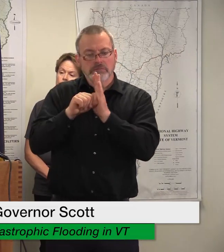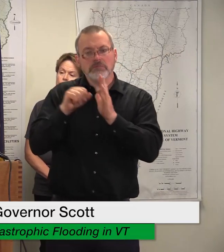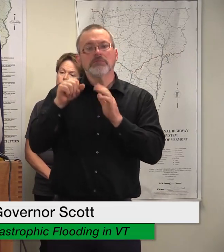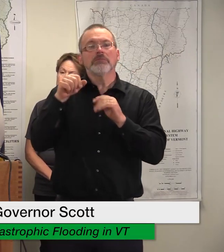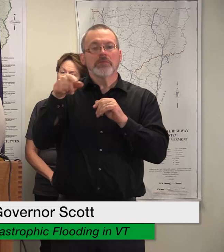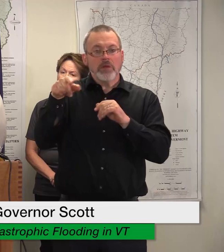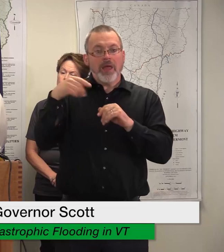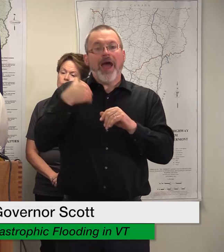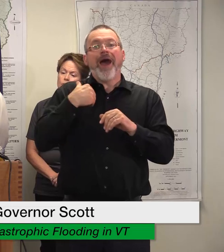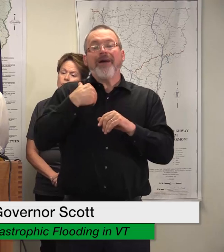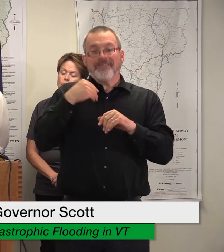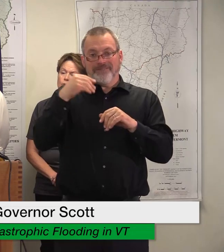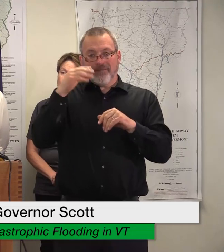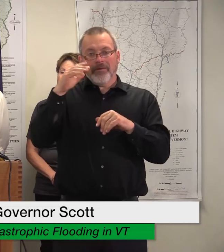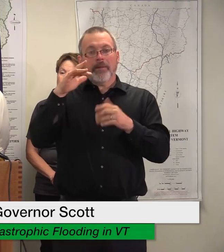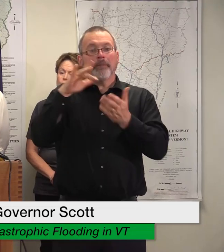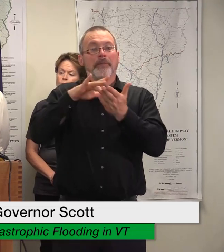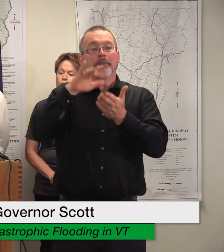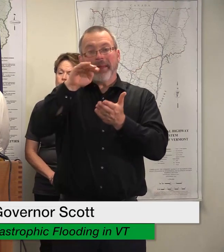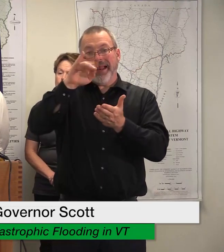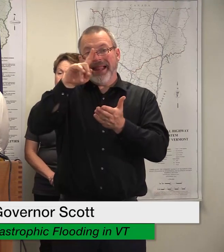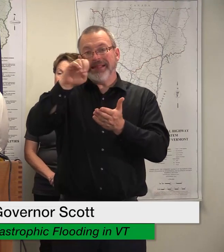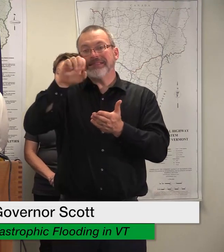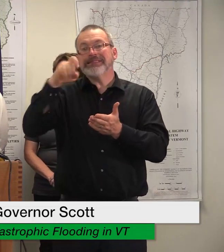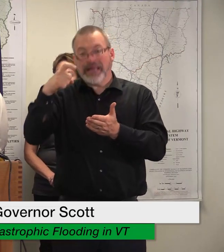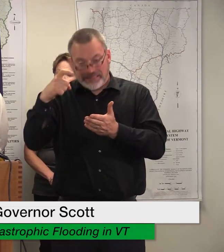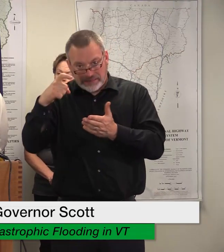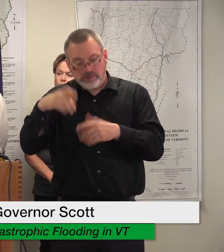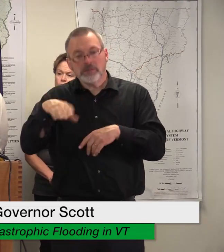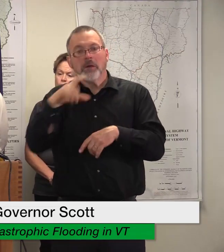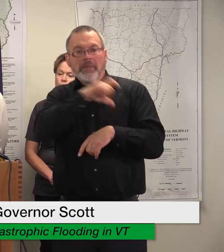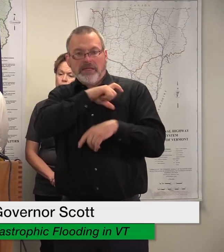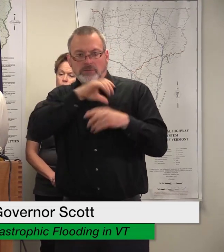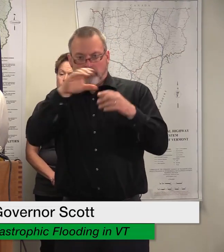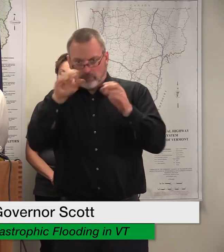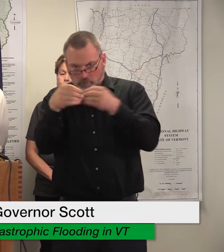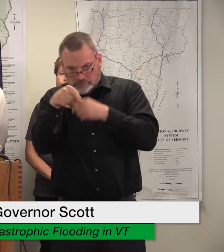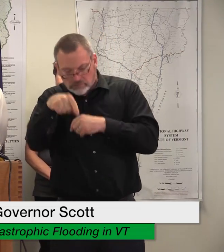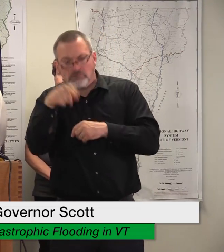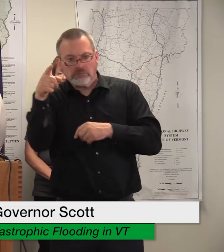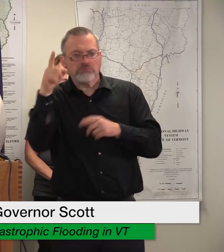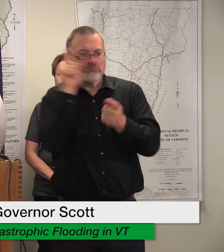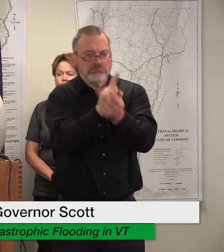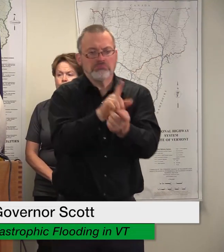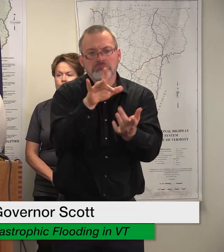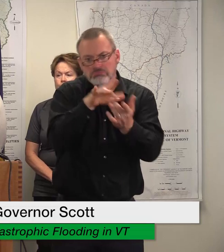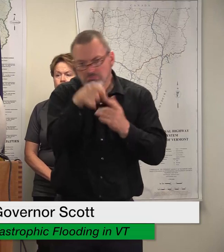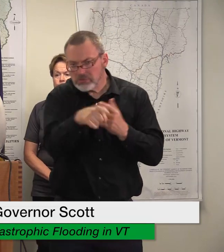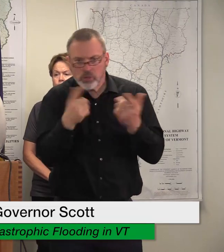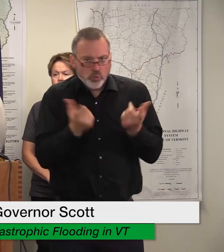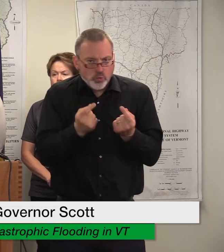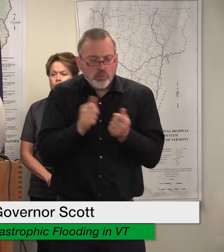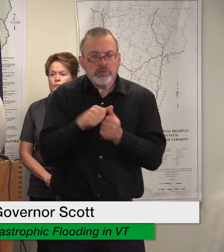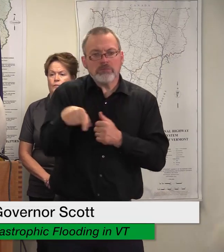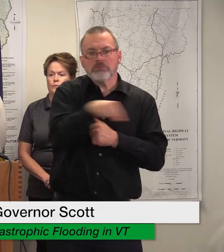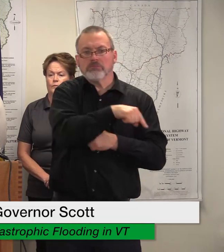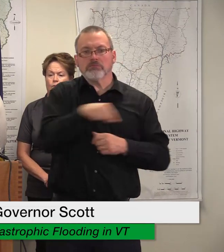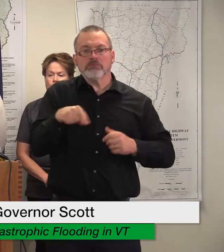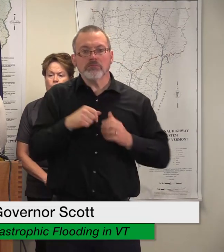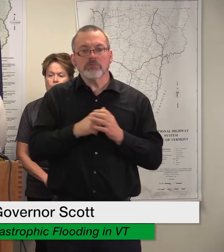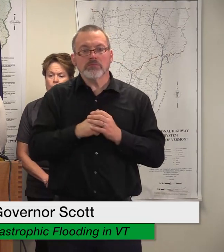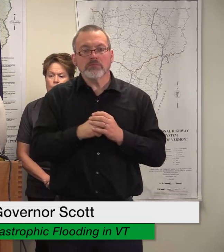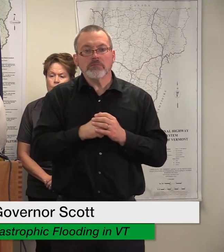at 1078 US Route 2 in Middlesex. There will be other collection locations and events around the state later this